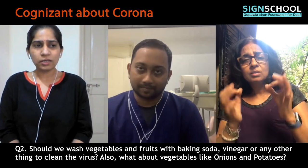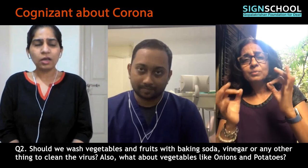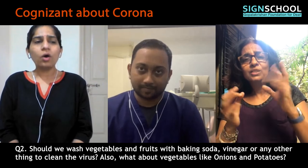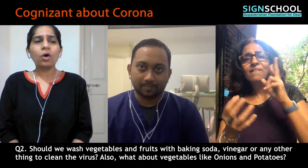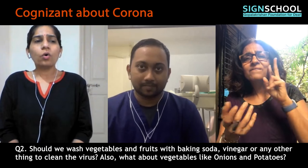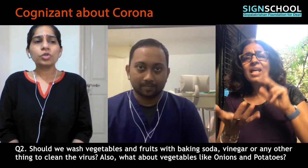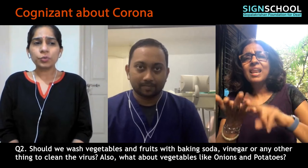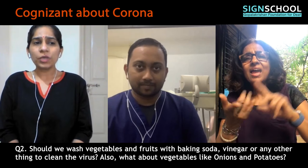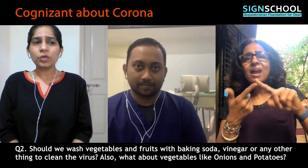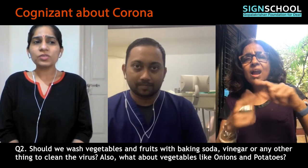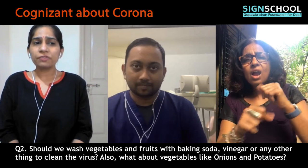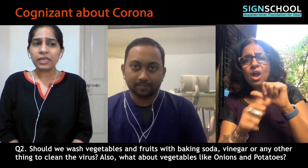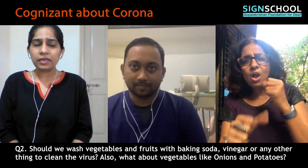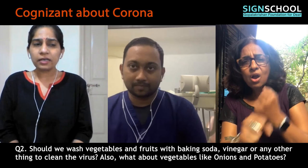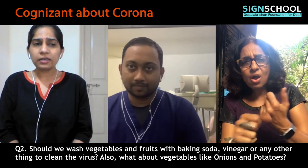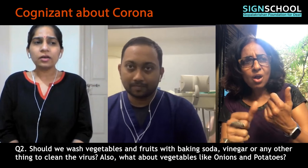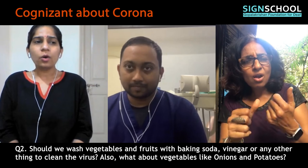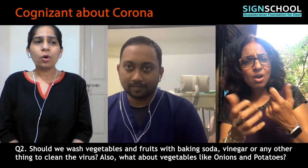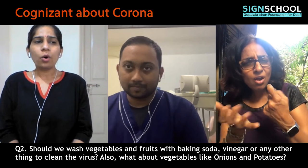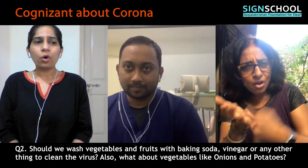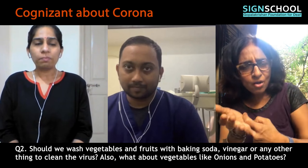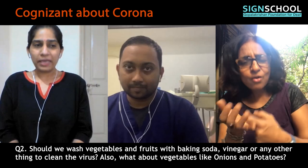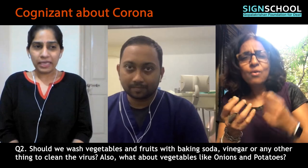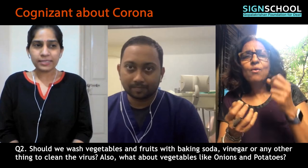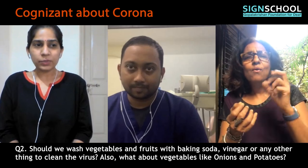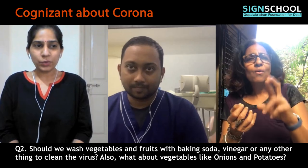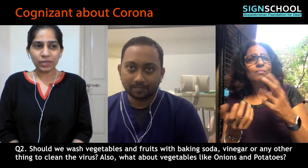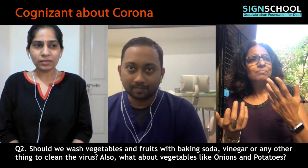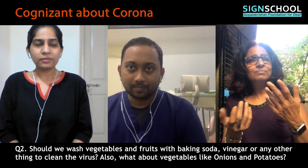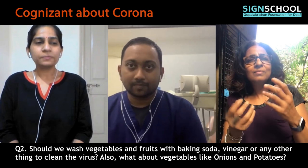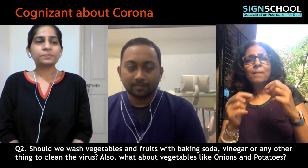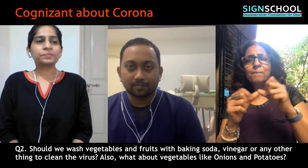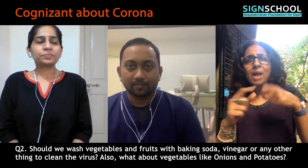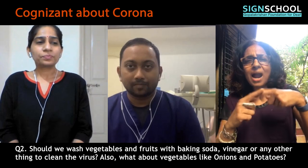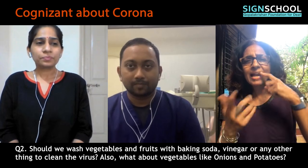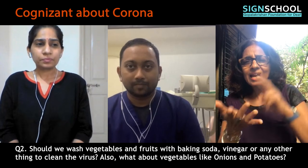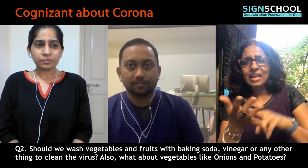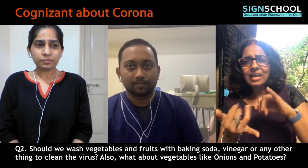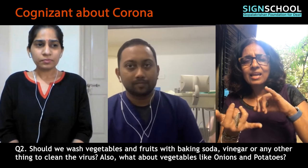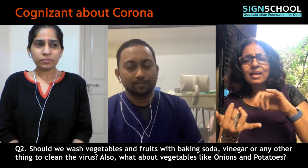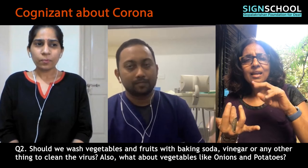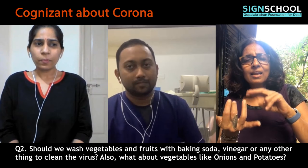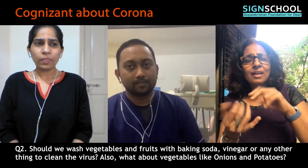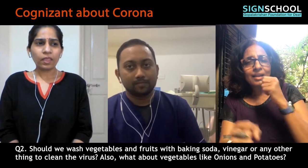with water? Should we use vinegar or baking soda